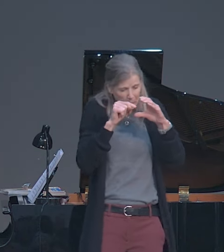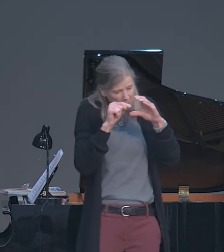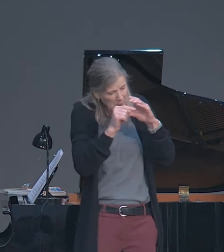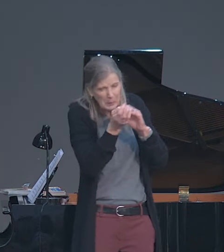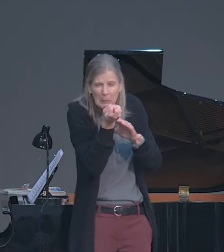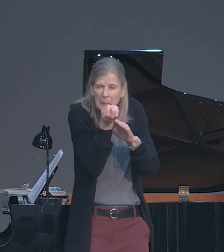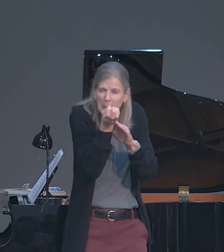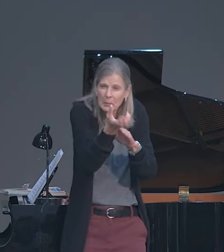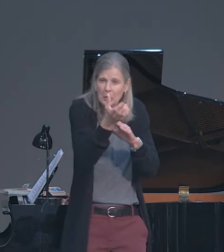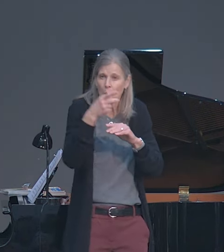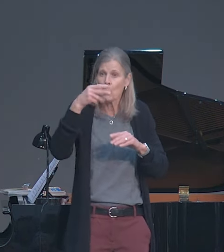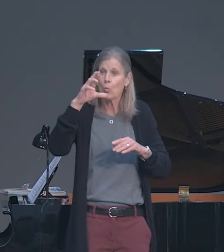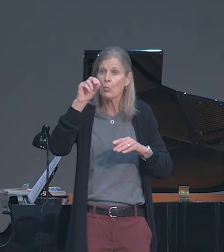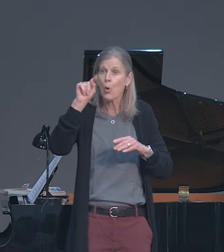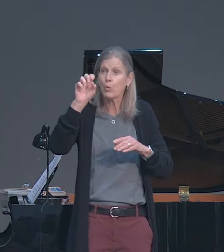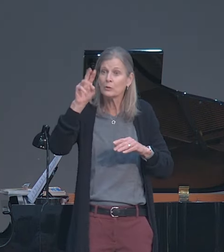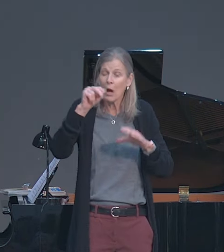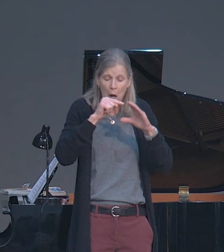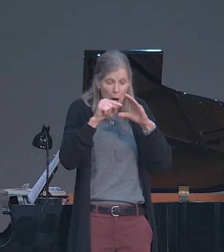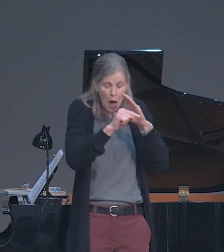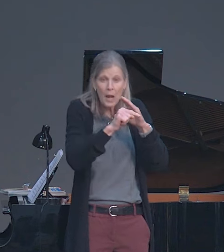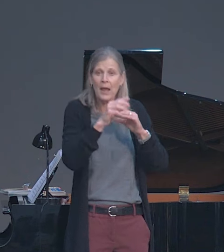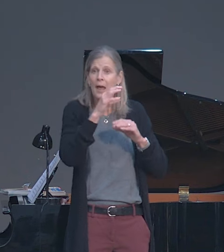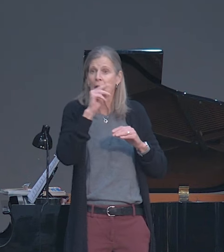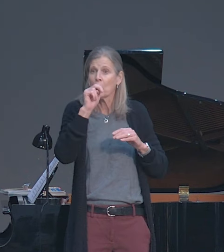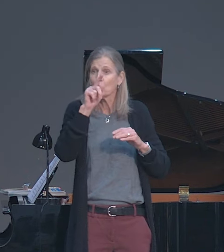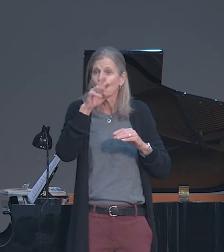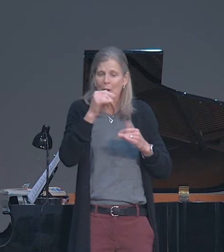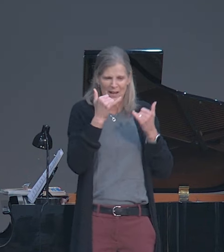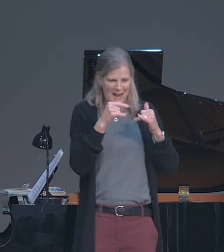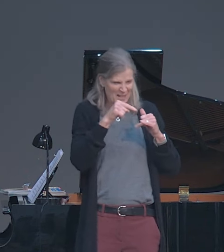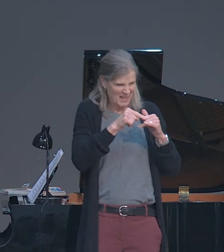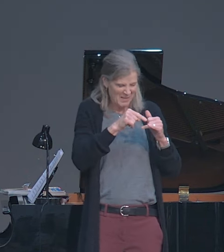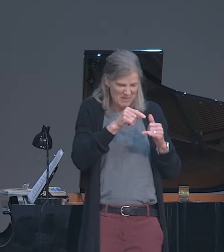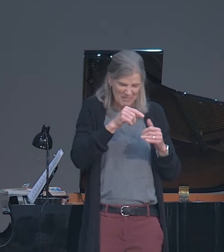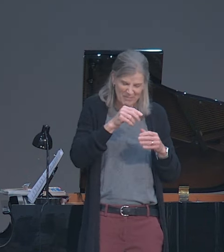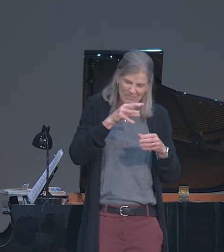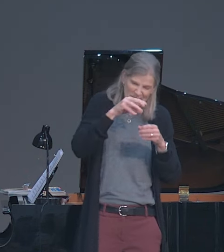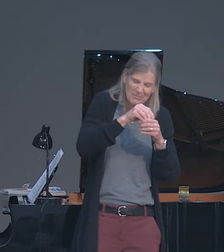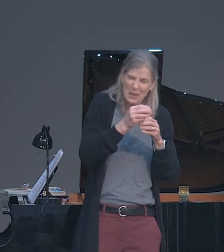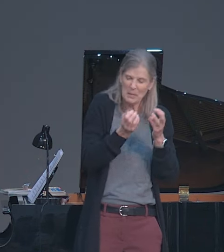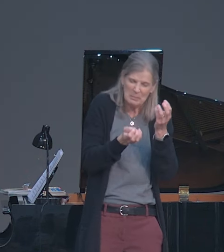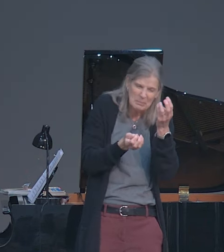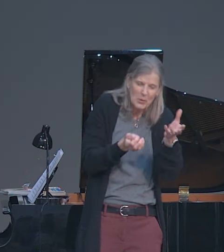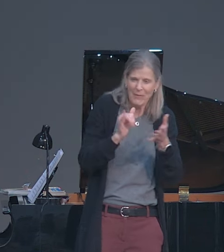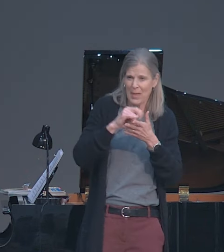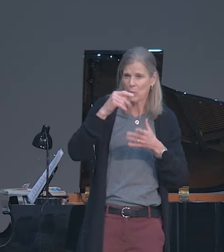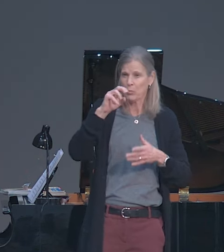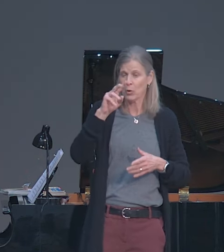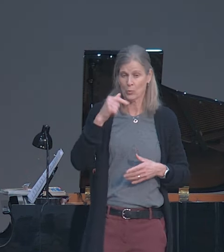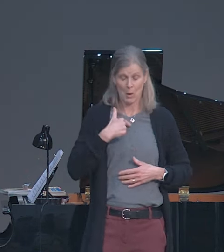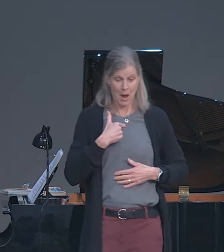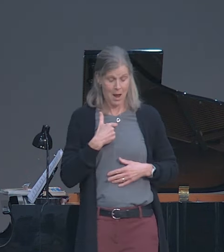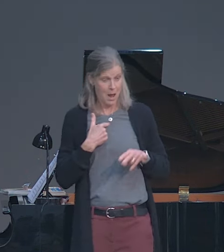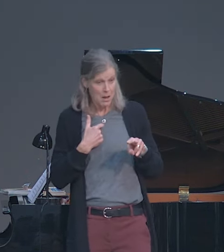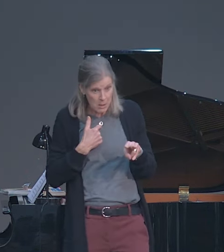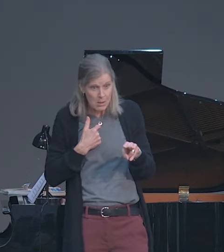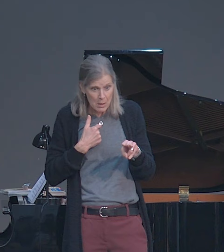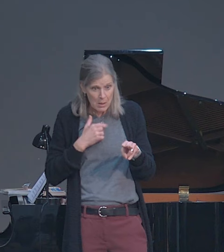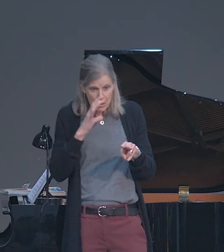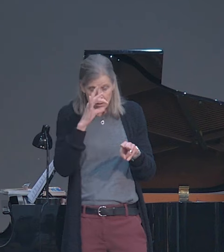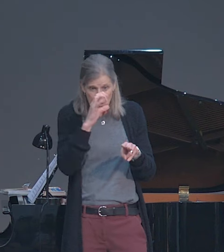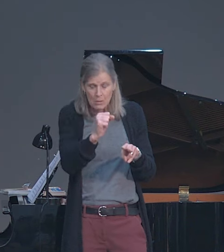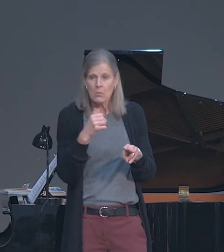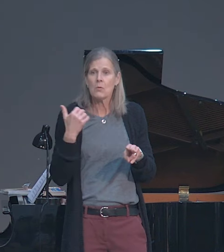a proton, and finally into the building blocks of that proton. So for the first time in my life, I became gripped with